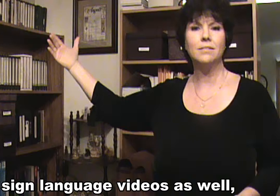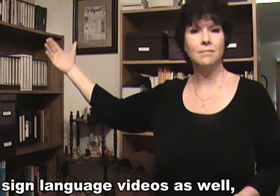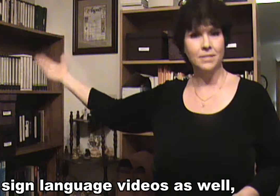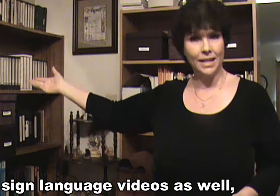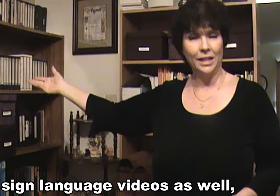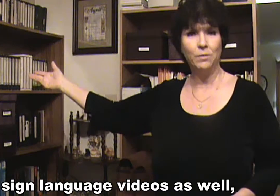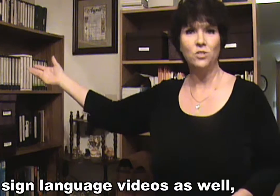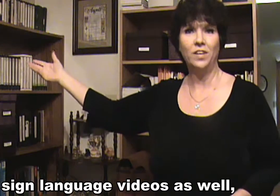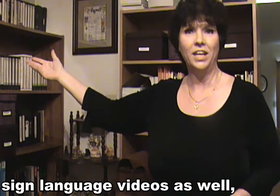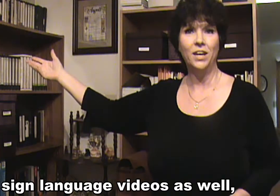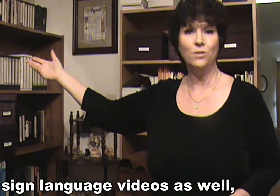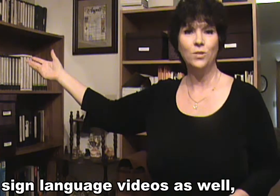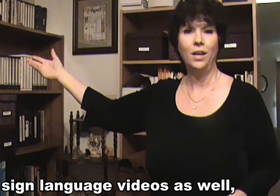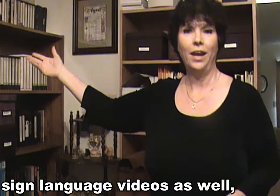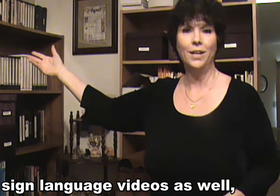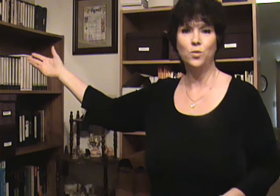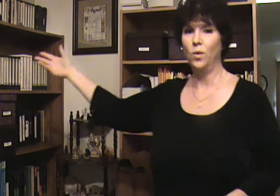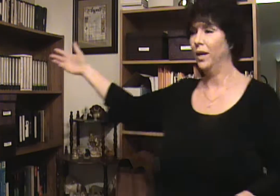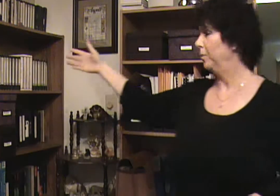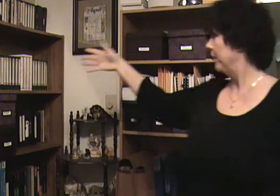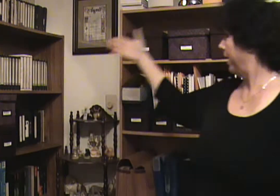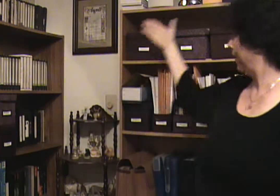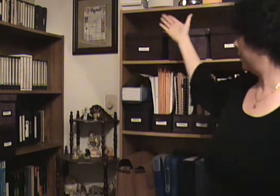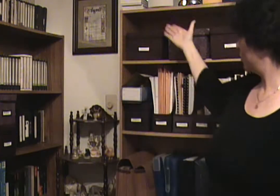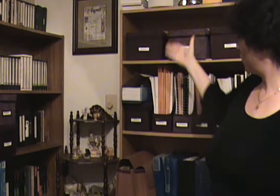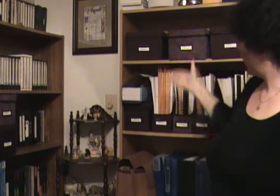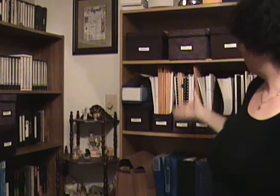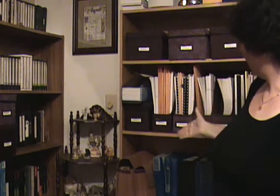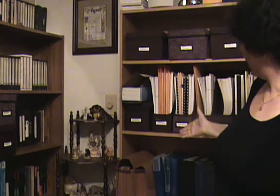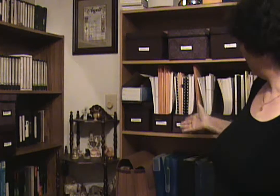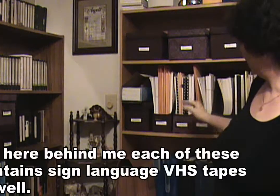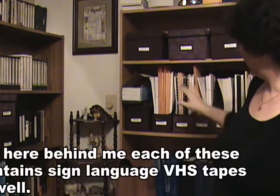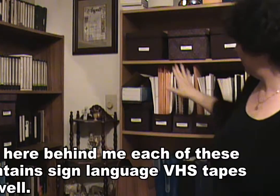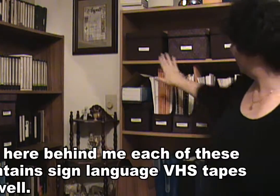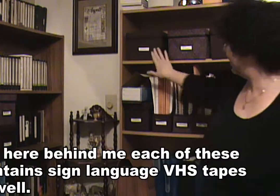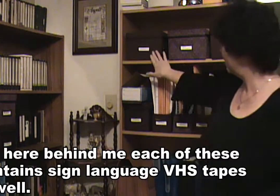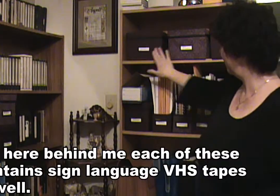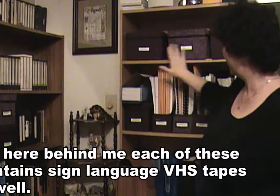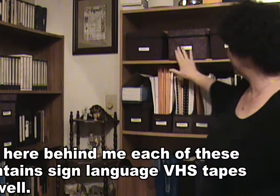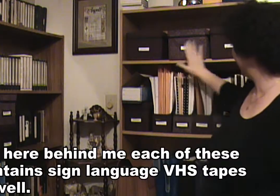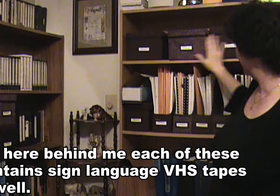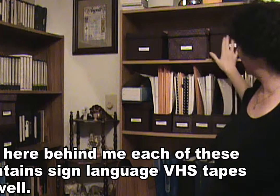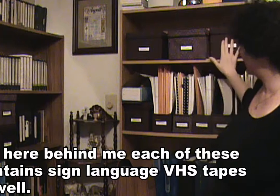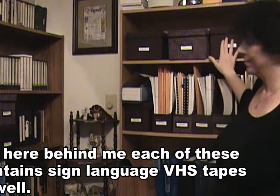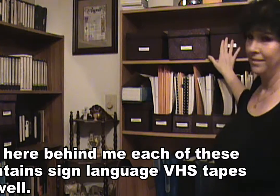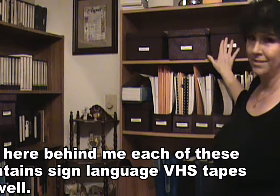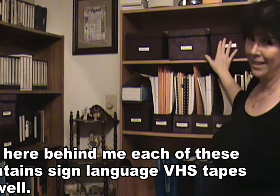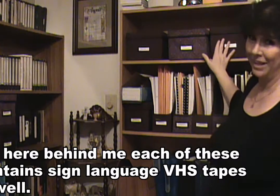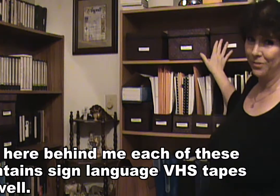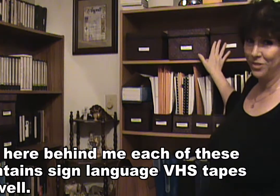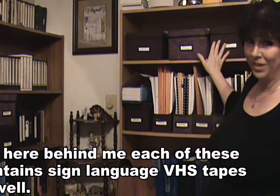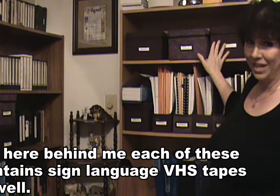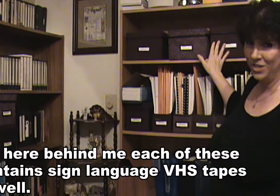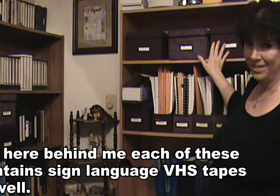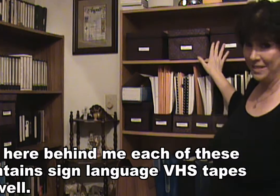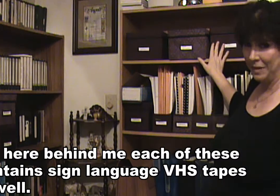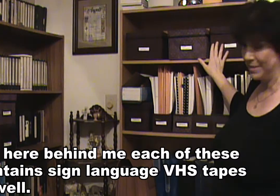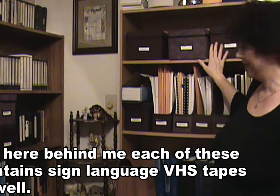lessons, sign language videos as well. And then just here behind me, each of these has sign language VHS tapes in